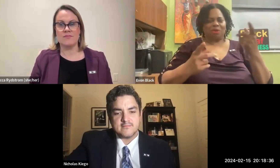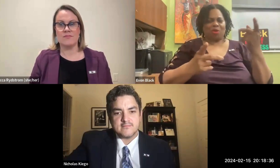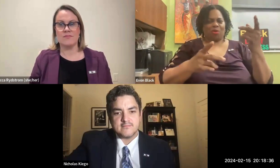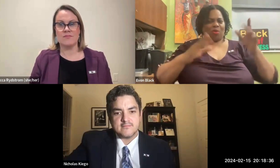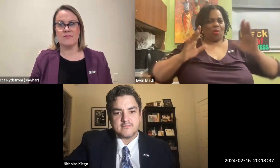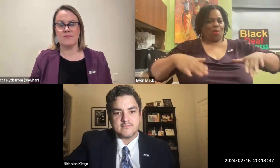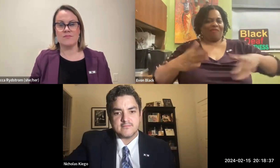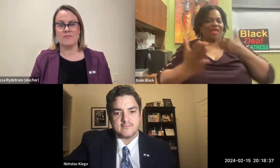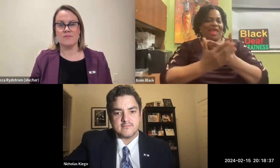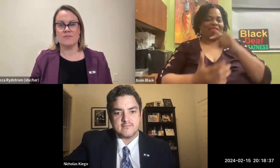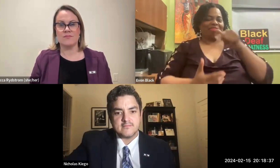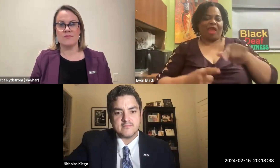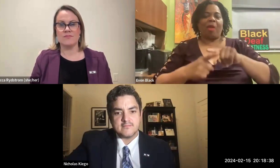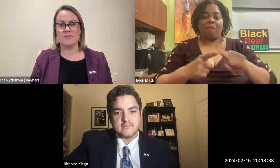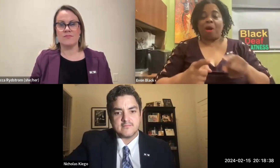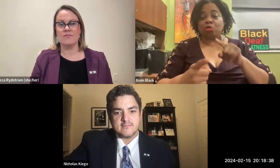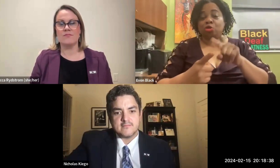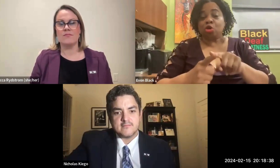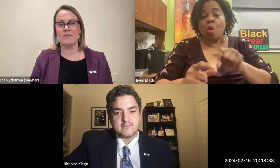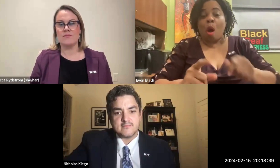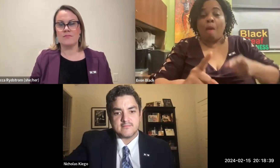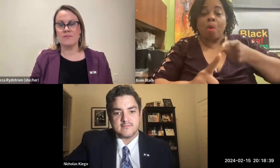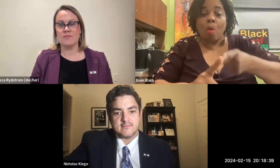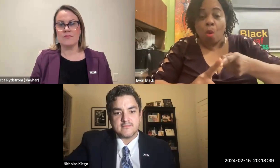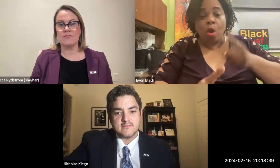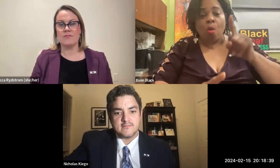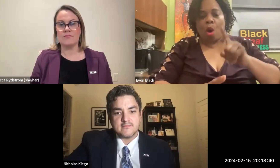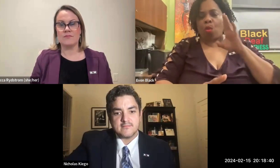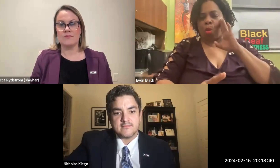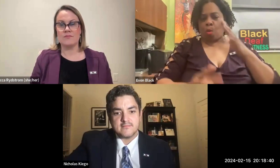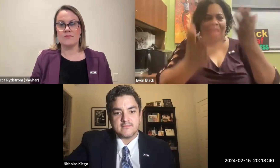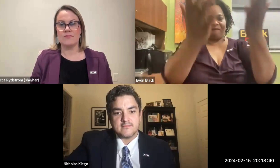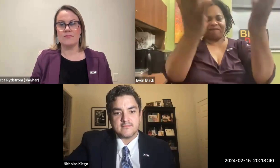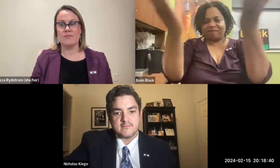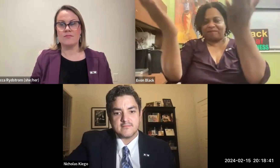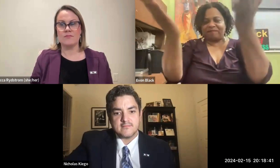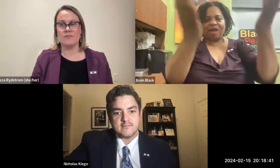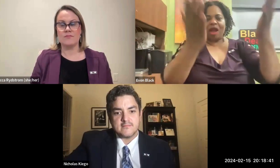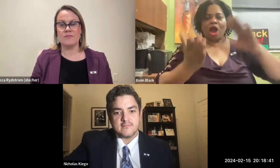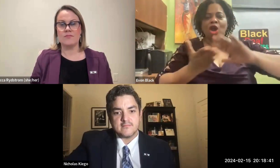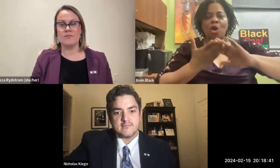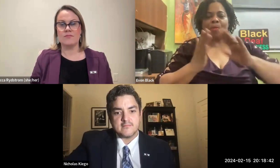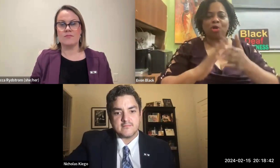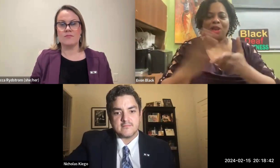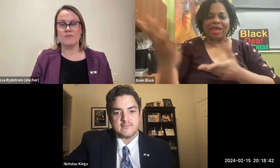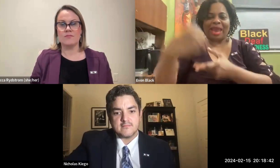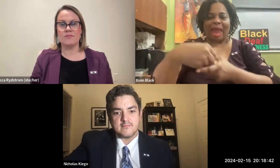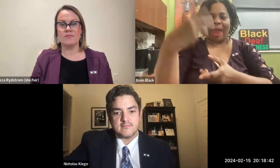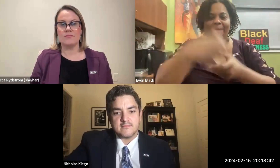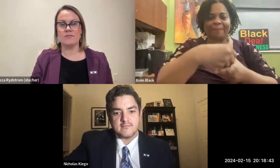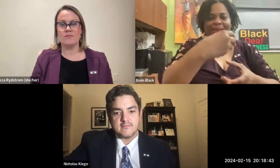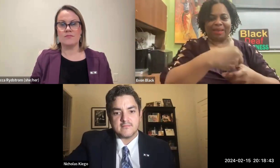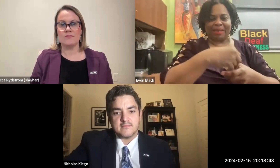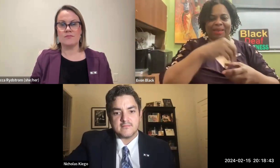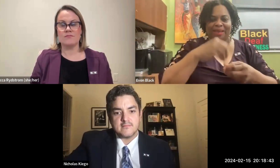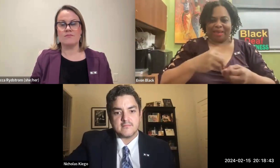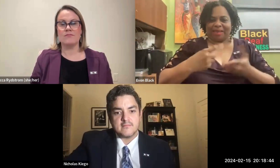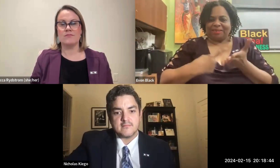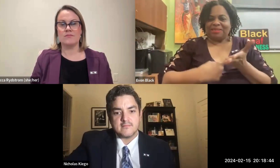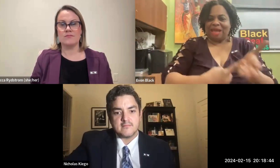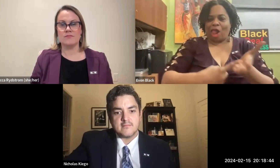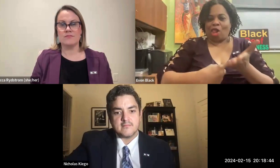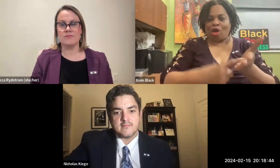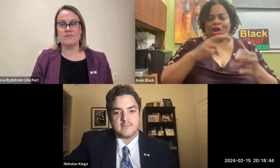Palmer is here in the Zoom room with us. And so we haven't yet made a final determination, but we do know that we may be able to keep it